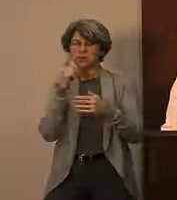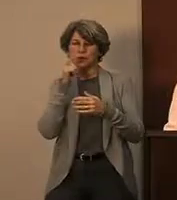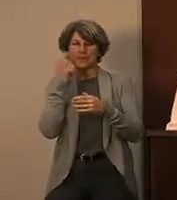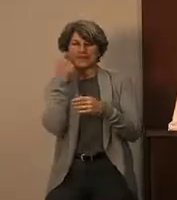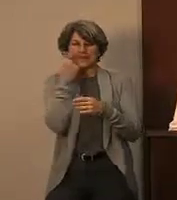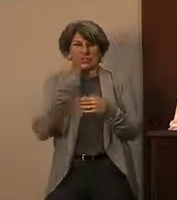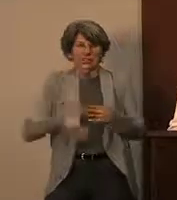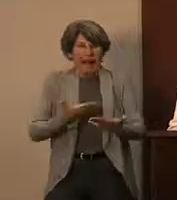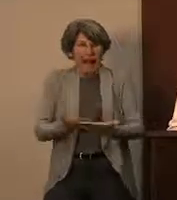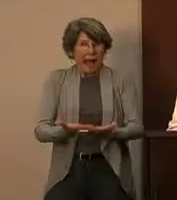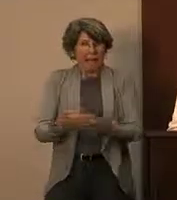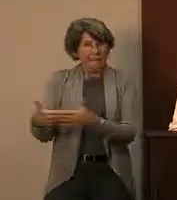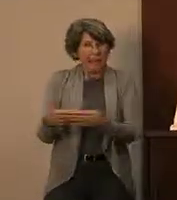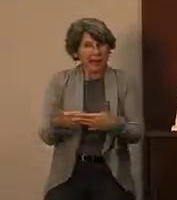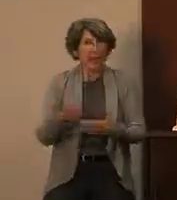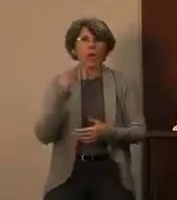pregnant.